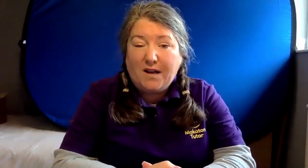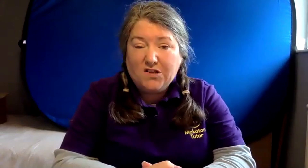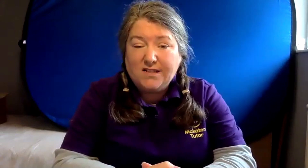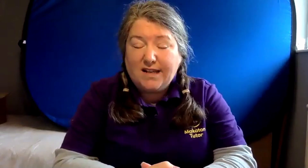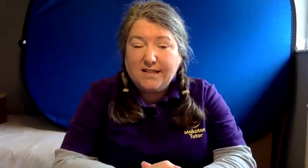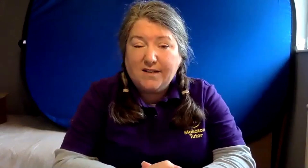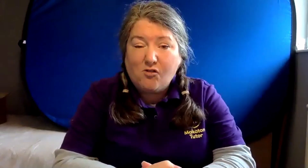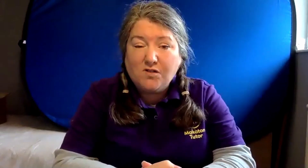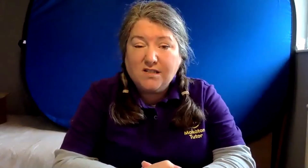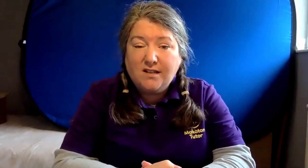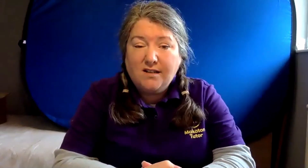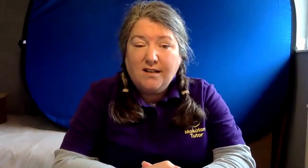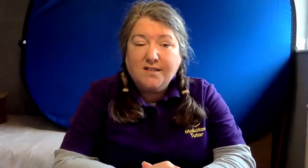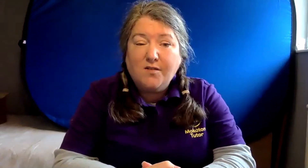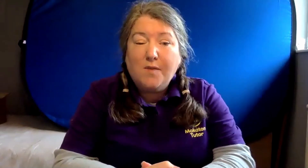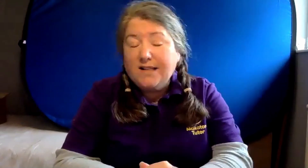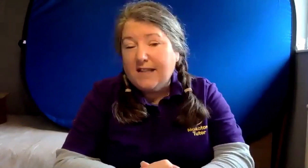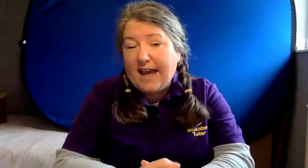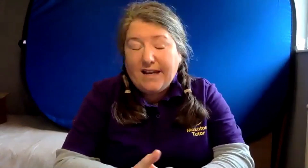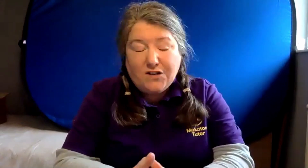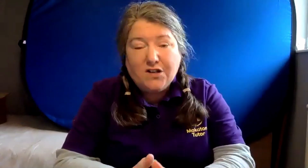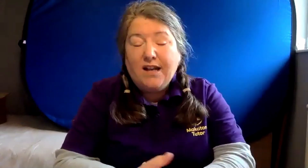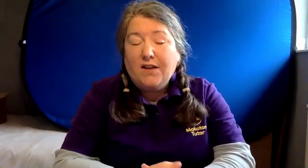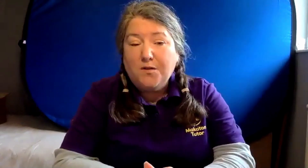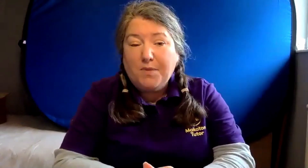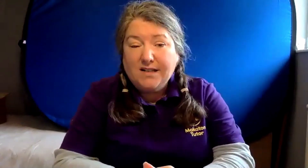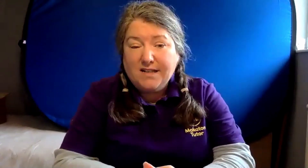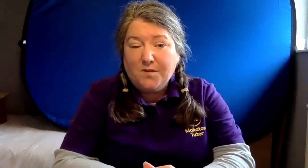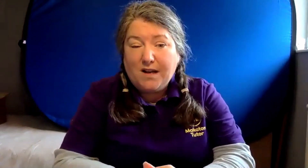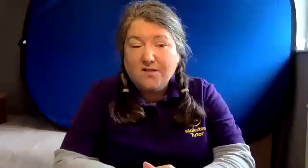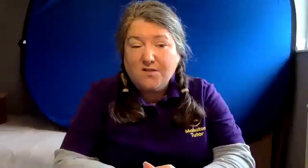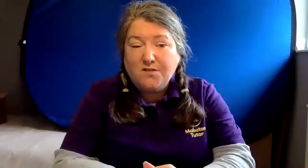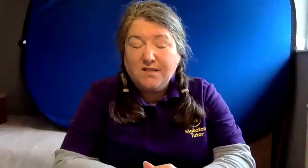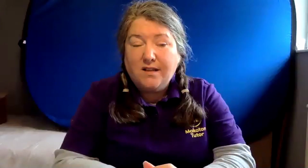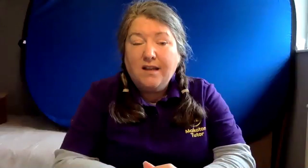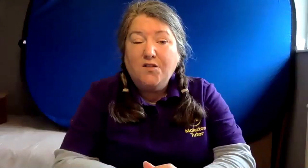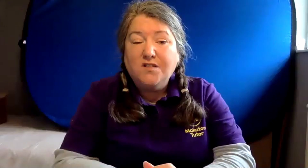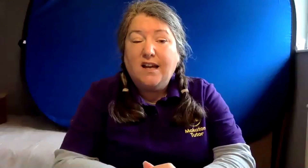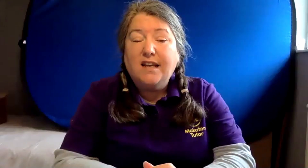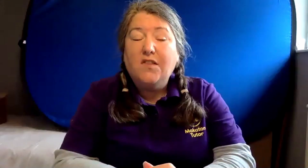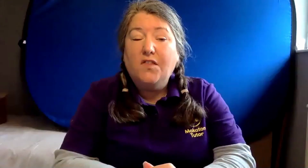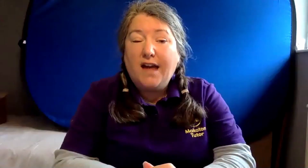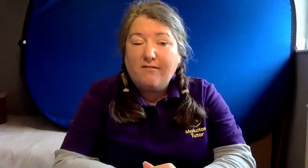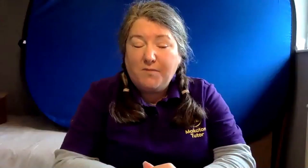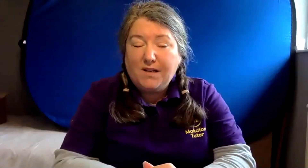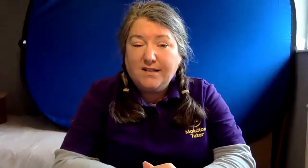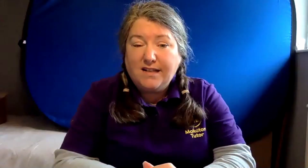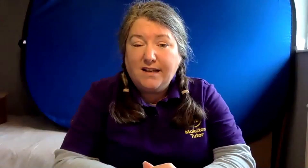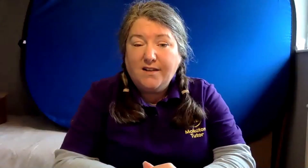information is getting across. So no matter the age and the ability of the Makaton user, you're signing at their ability. You're